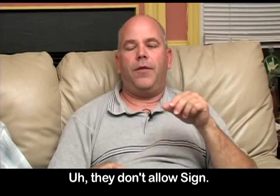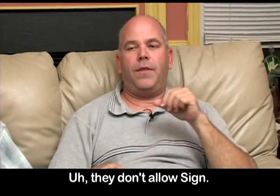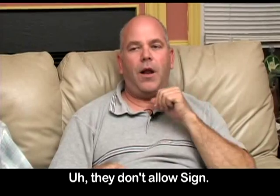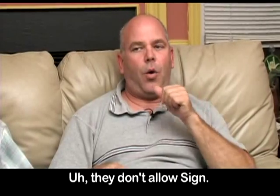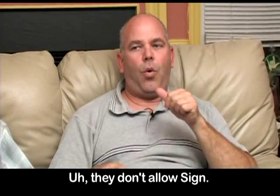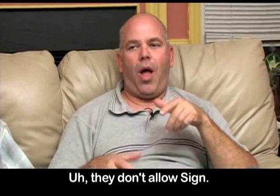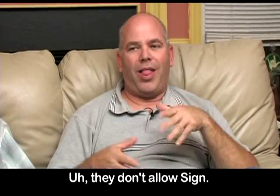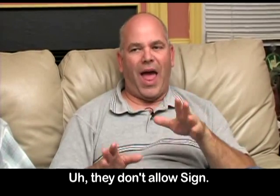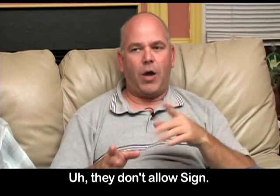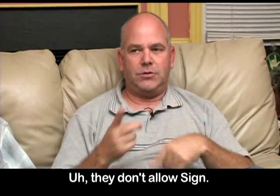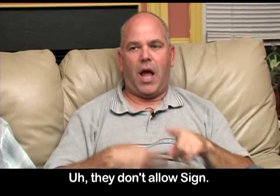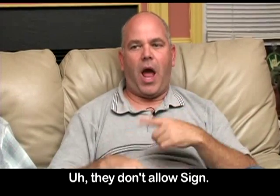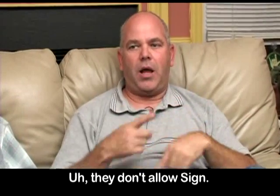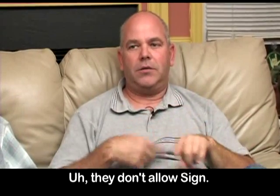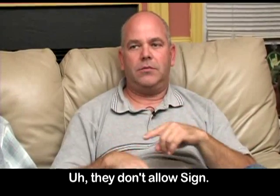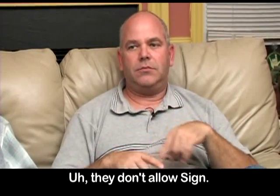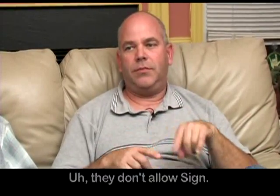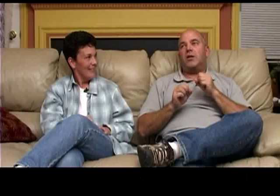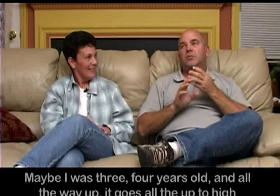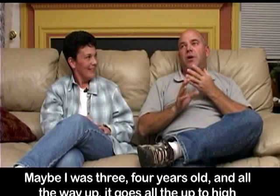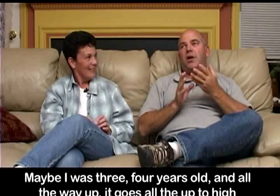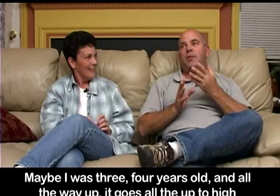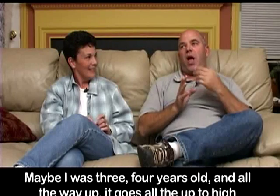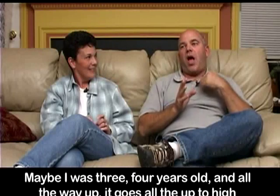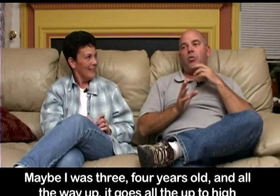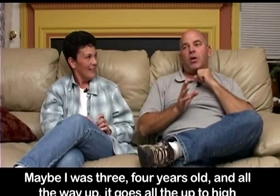They don't allow time. Maybe I was